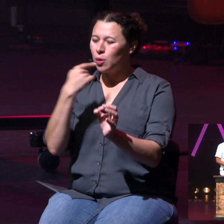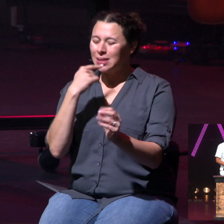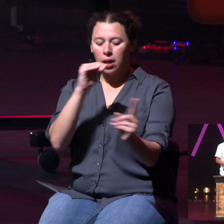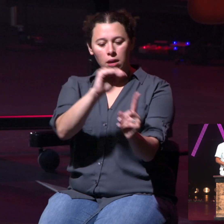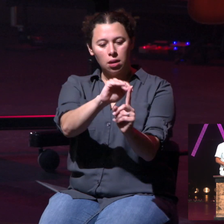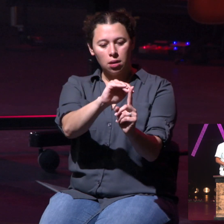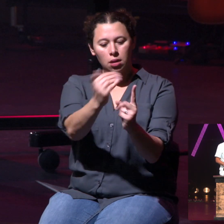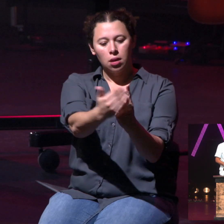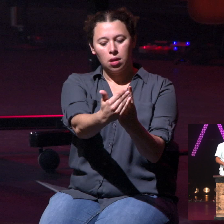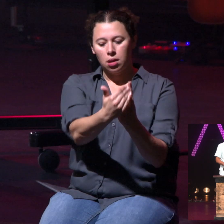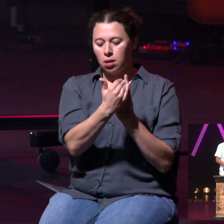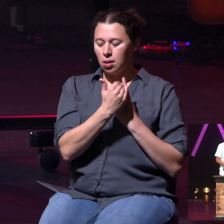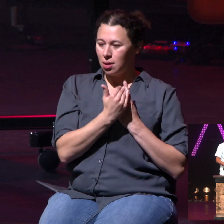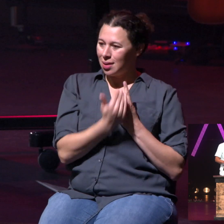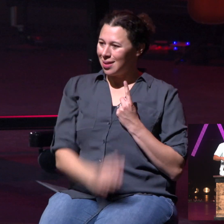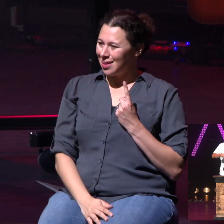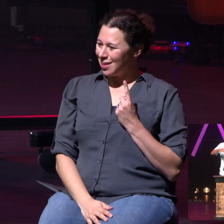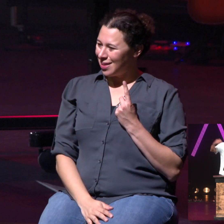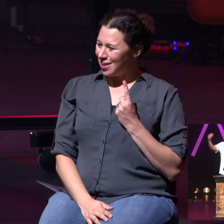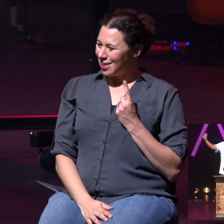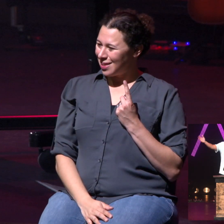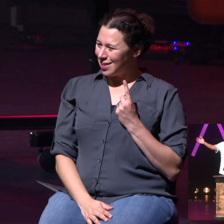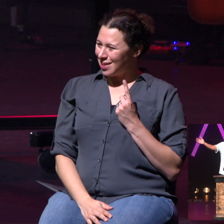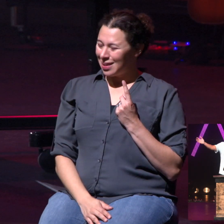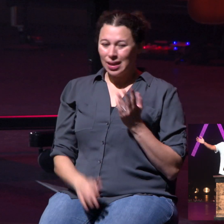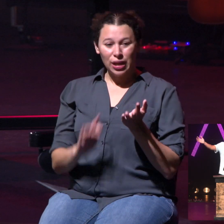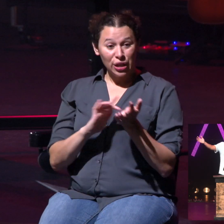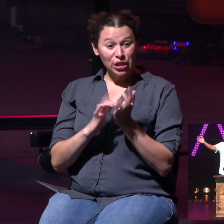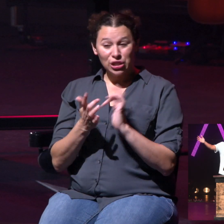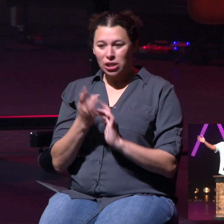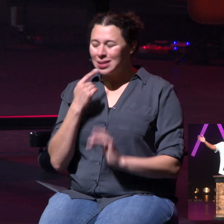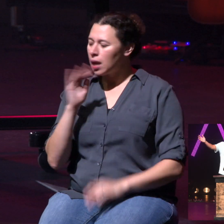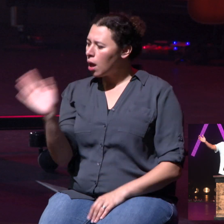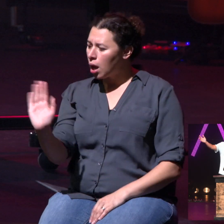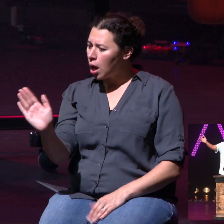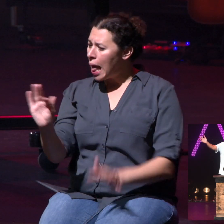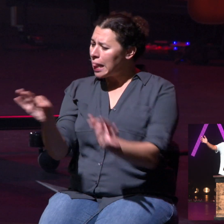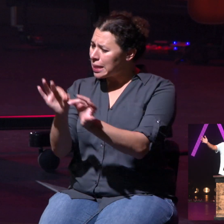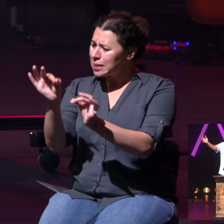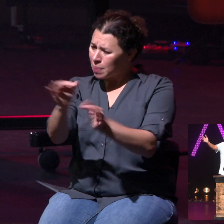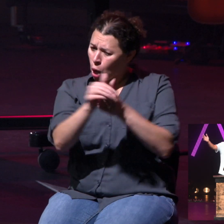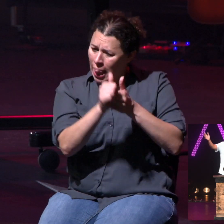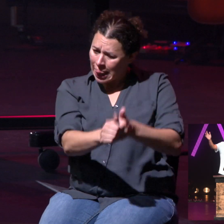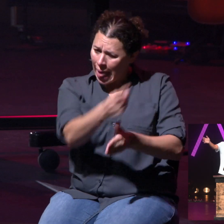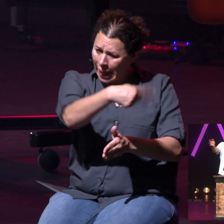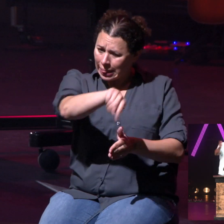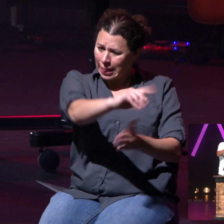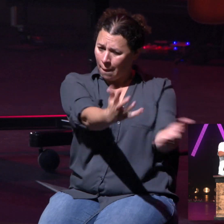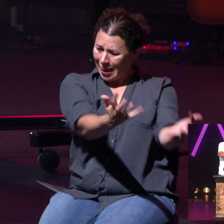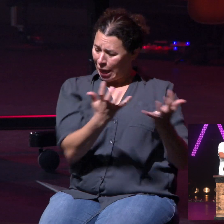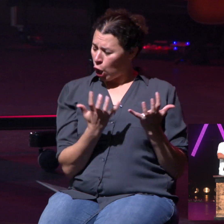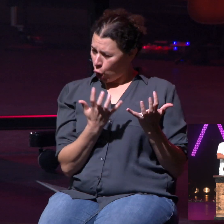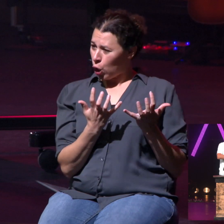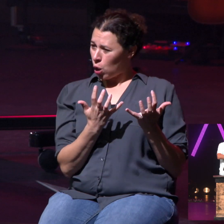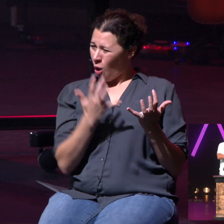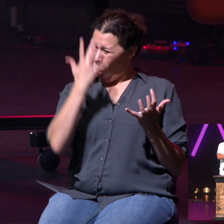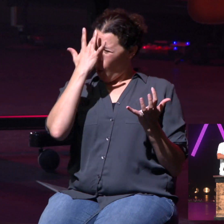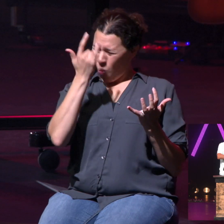disciples. He's saying, you're telling me to send them away when the Spirit is sending them to